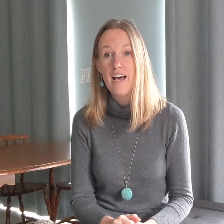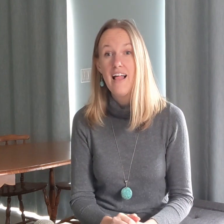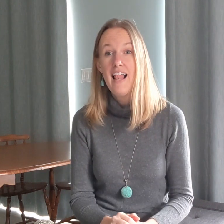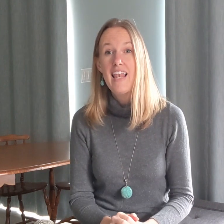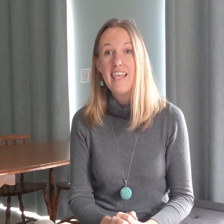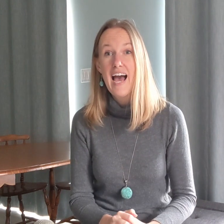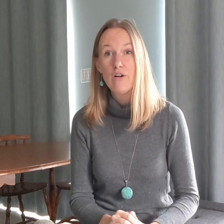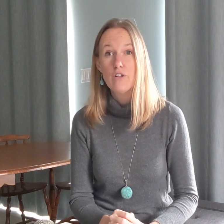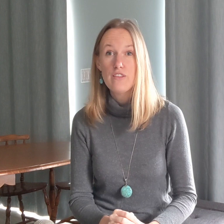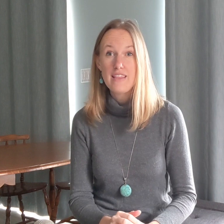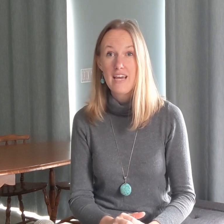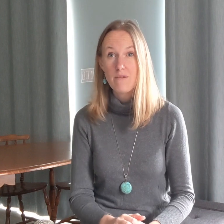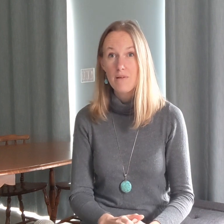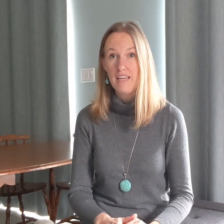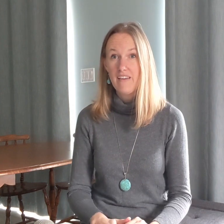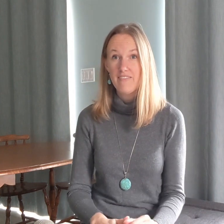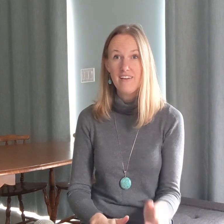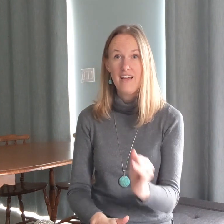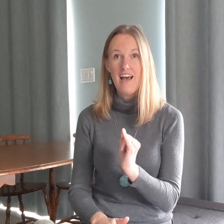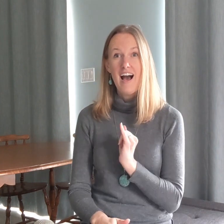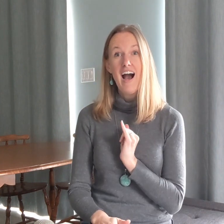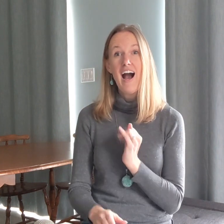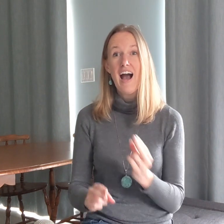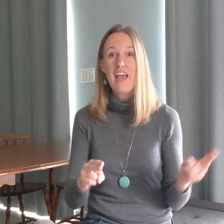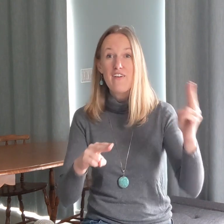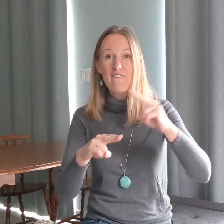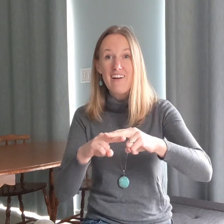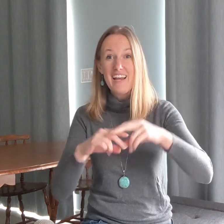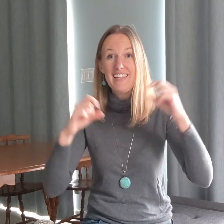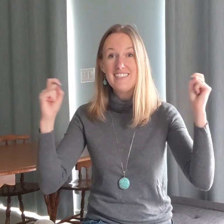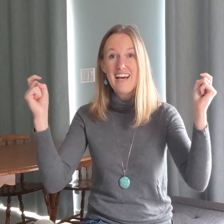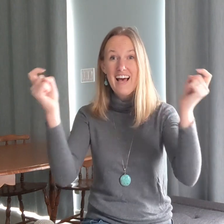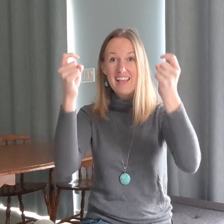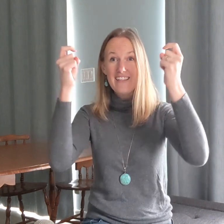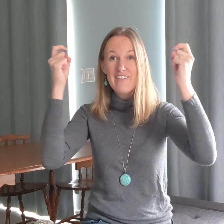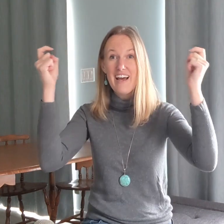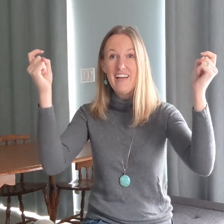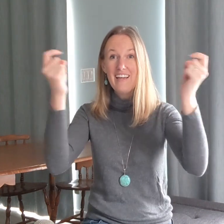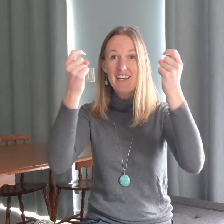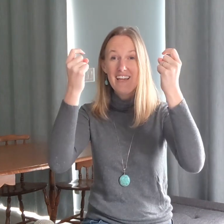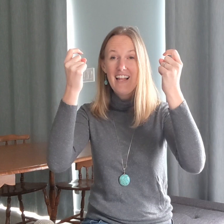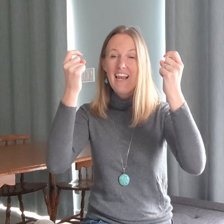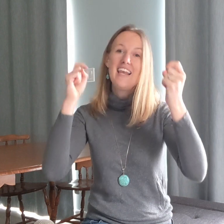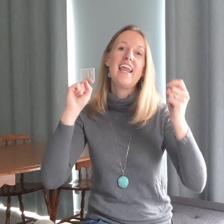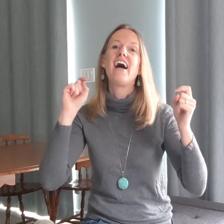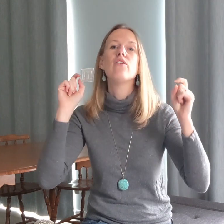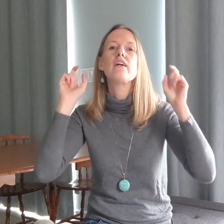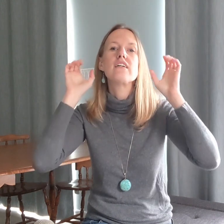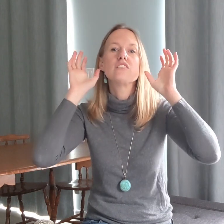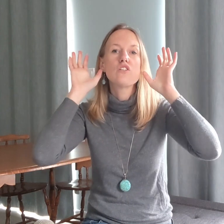louder than the unbelief. I raise hallelujah louder so